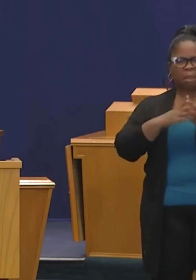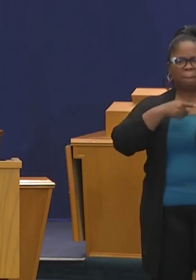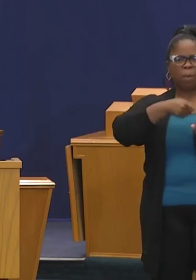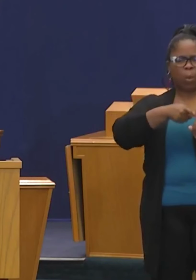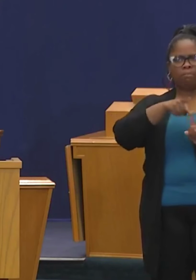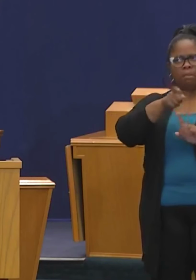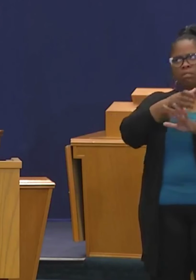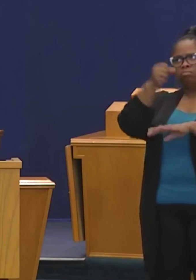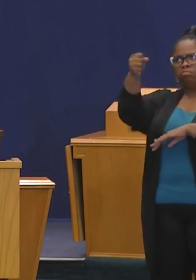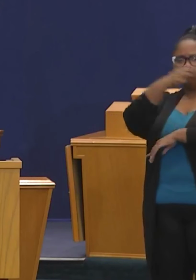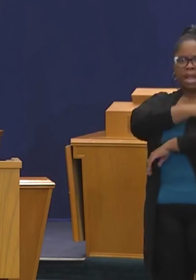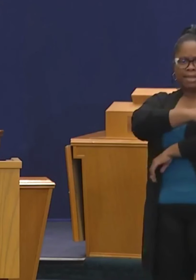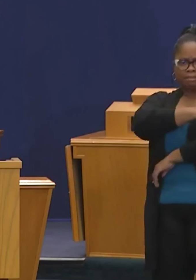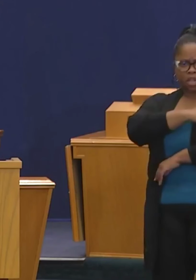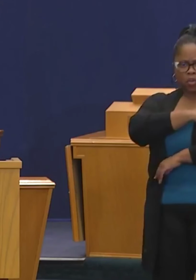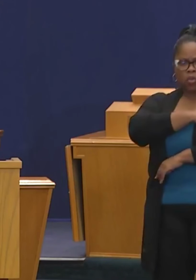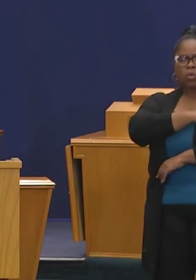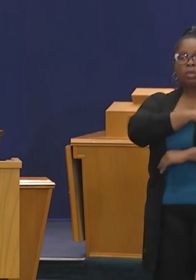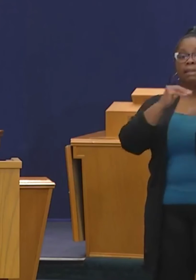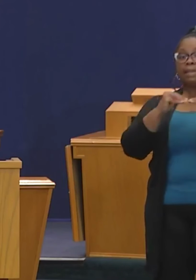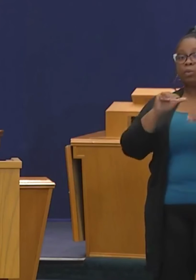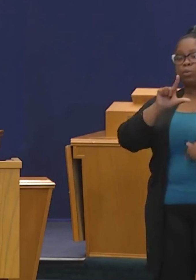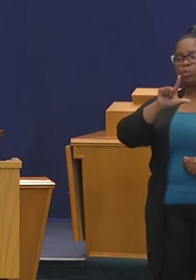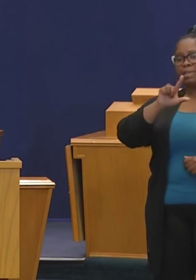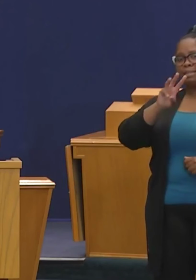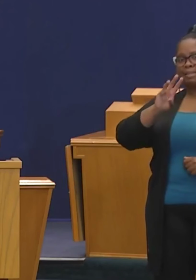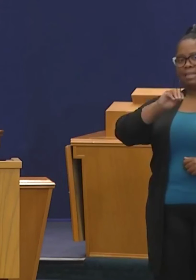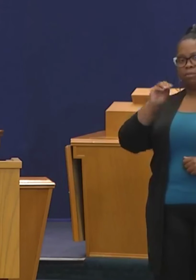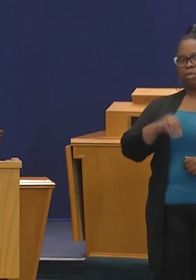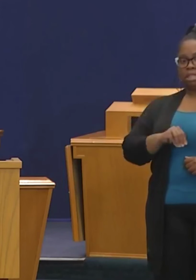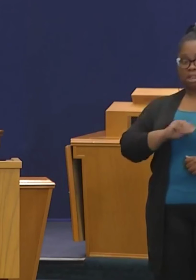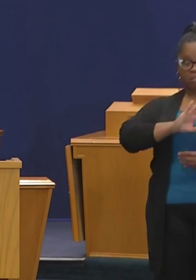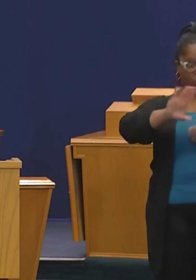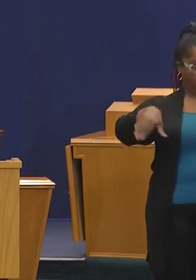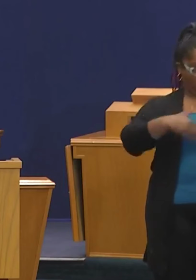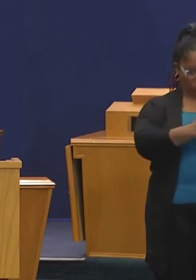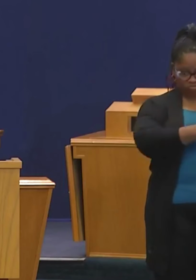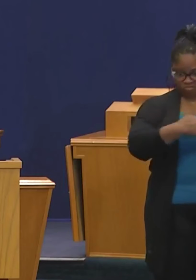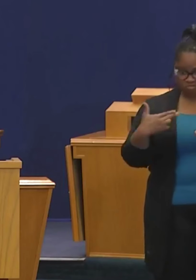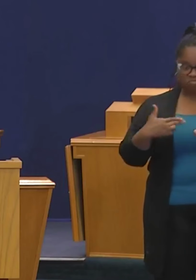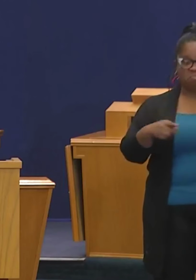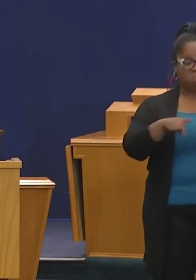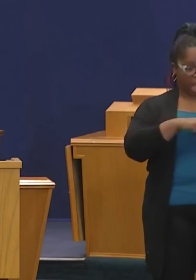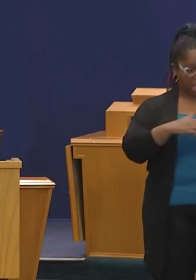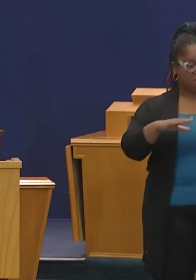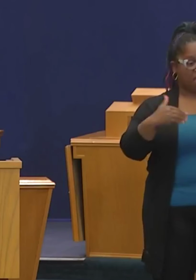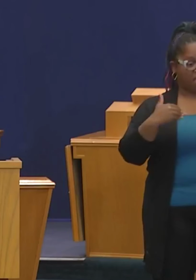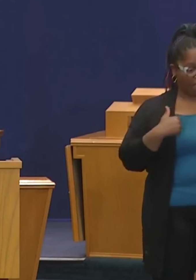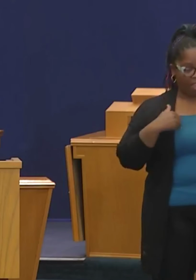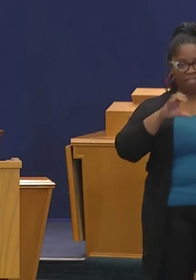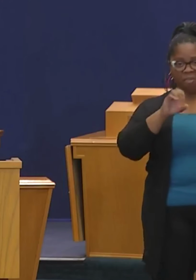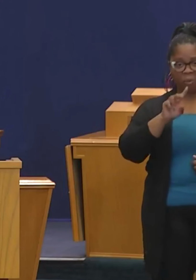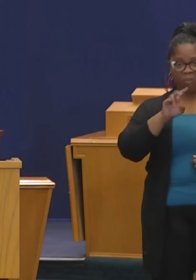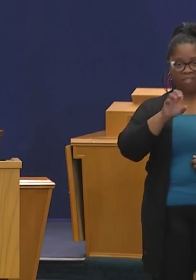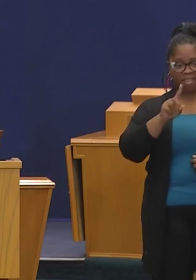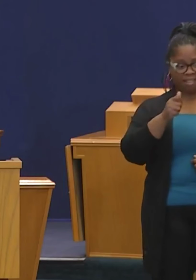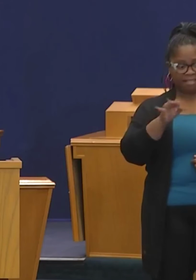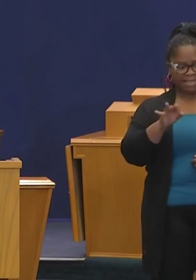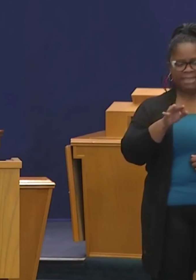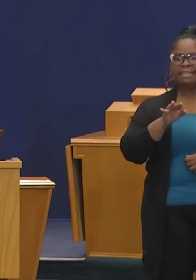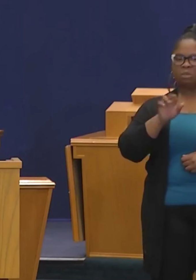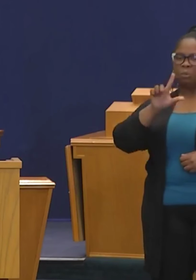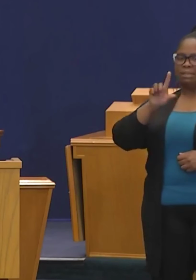hospitalized. This amounts to 26% of all people who were diagnosed as positive for COVID-19.